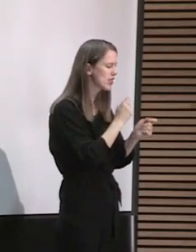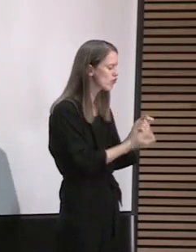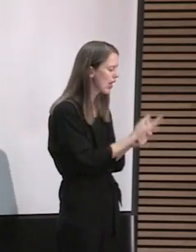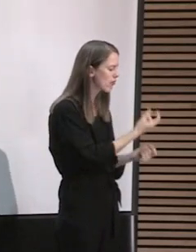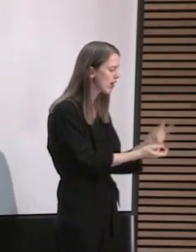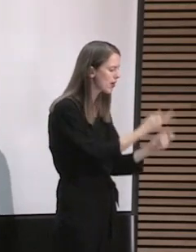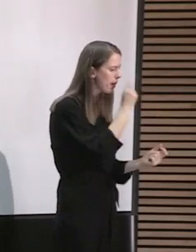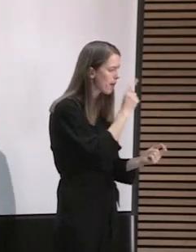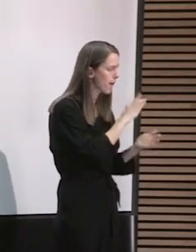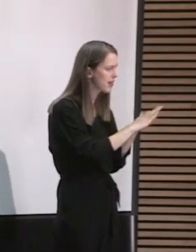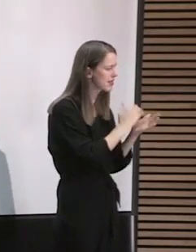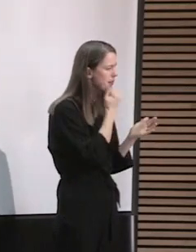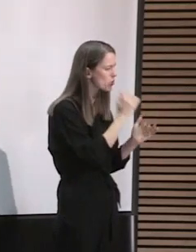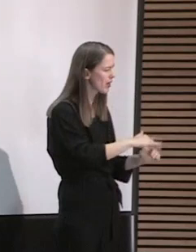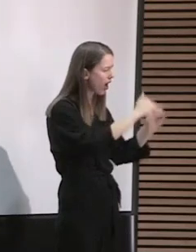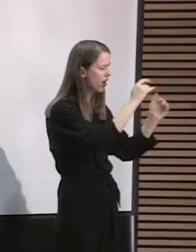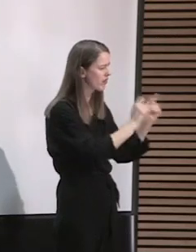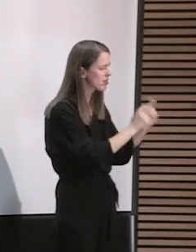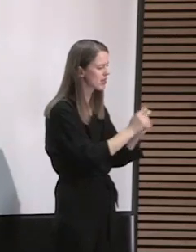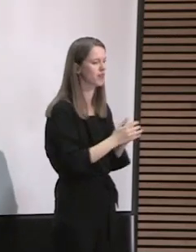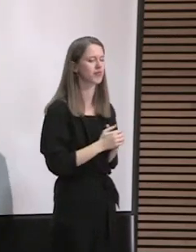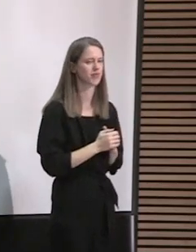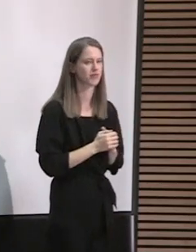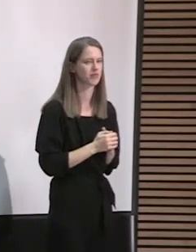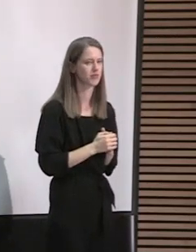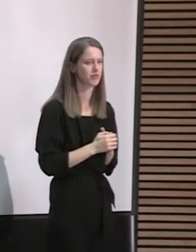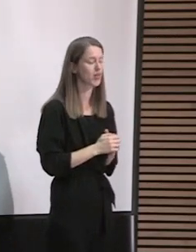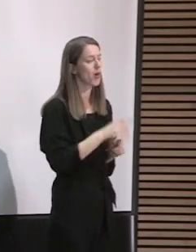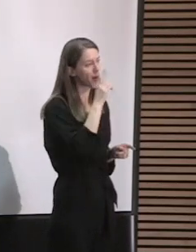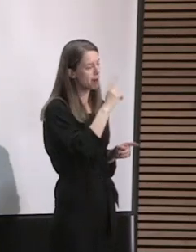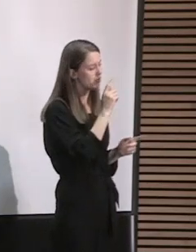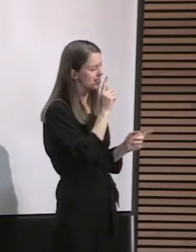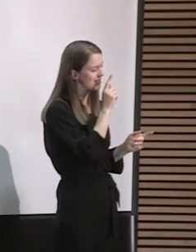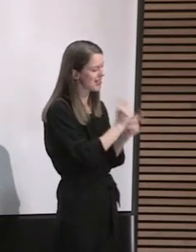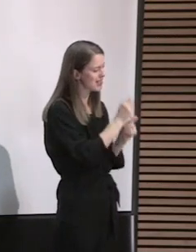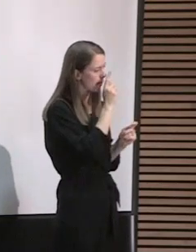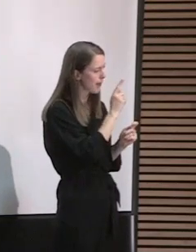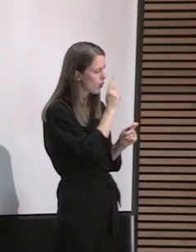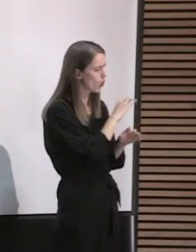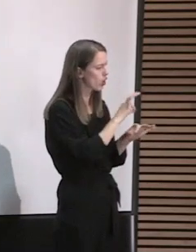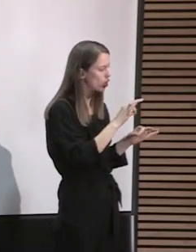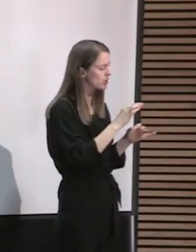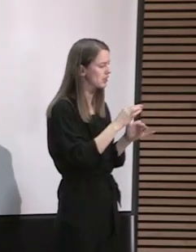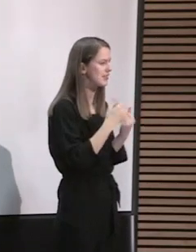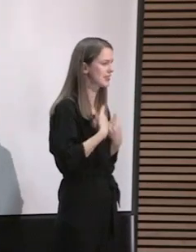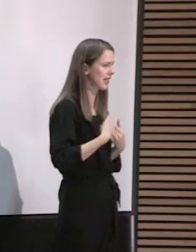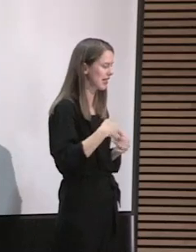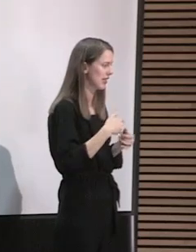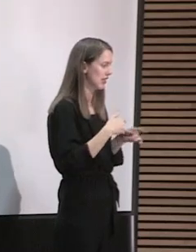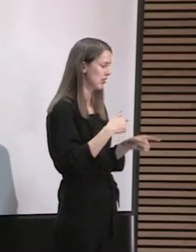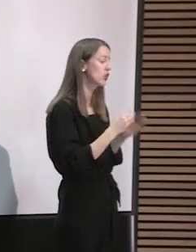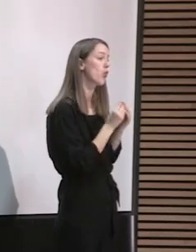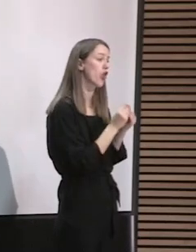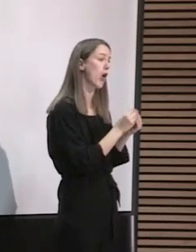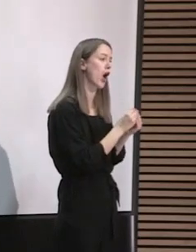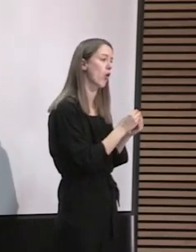earlier? Look, I'll ask the Director General to comment on this, but I would note that asymptomatic testing is certainly justified in an area where you're dealing with a